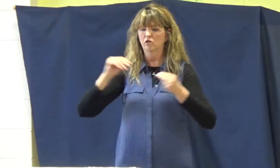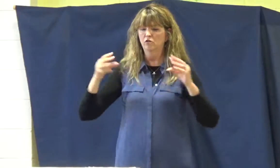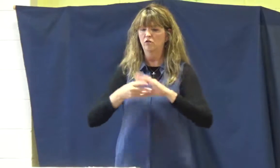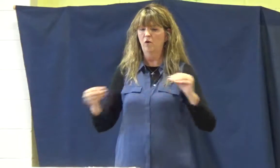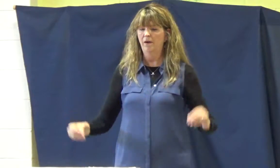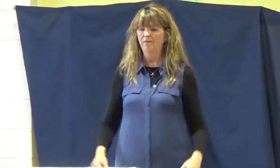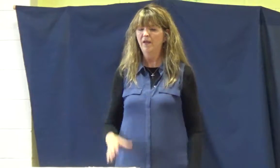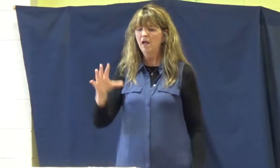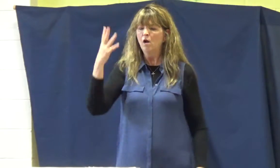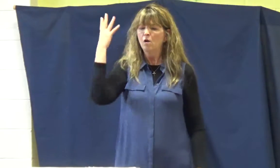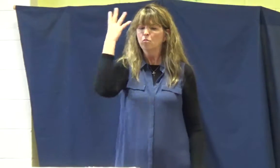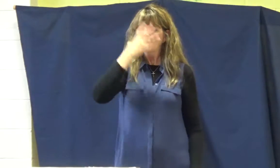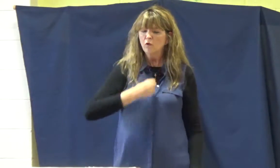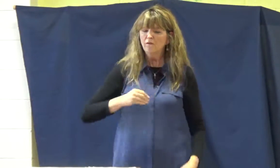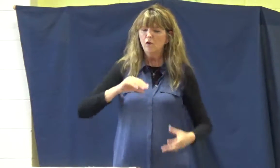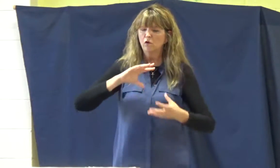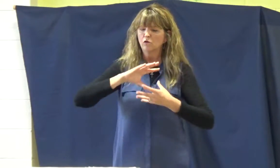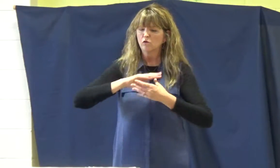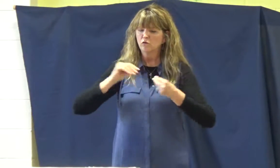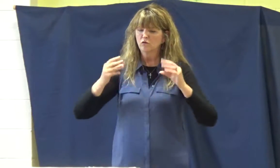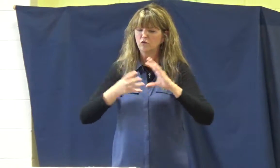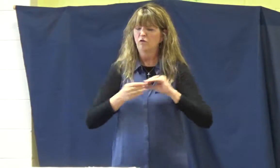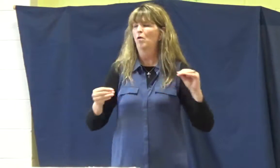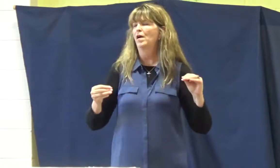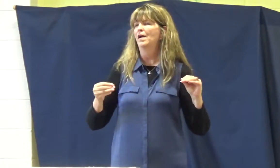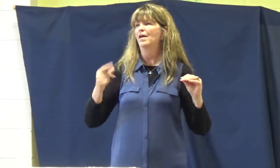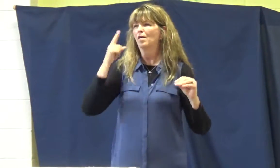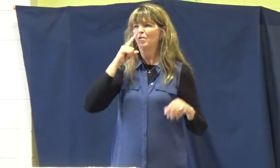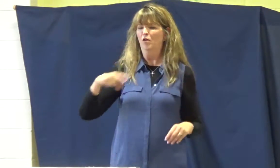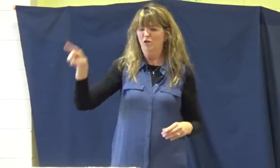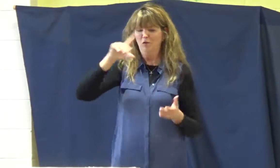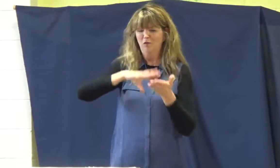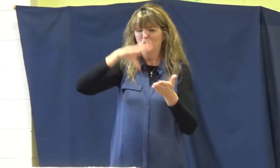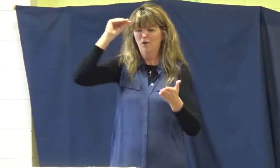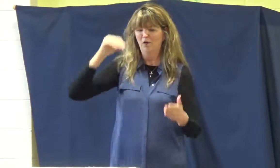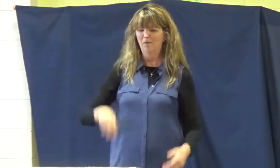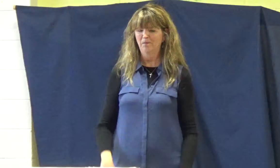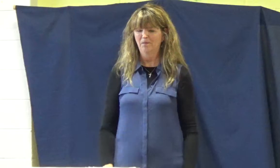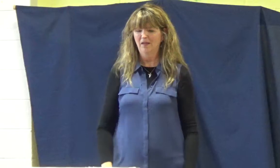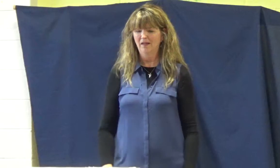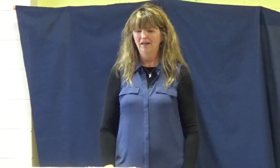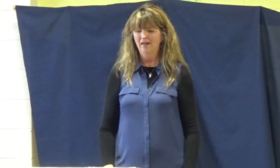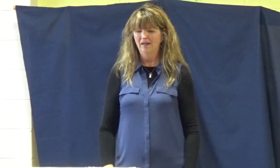time. And it's a great story for us to read and learn.